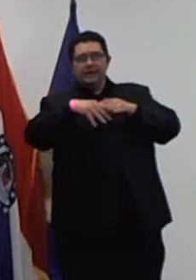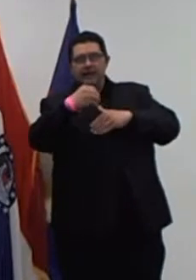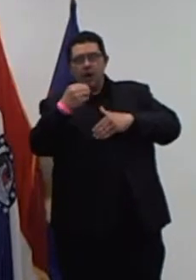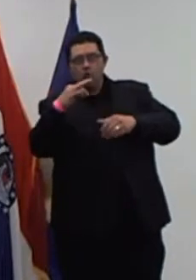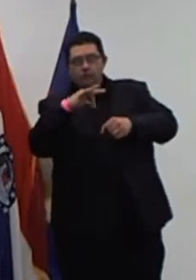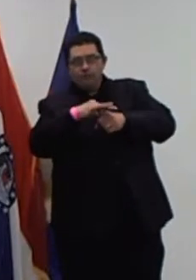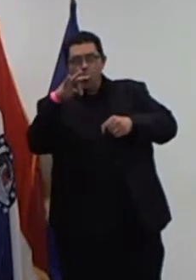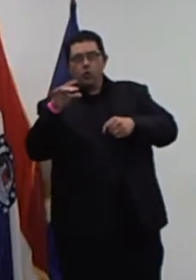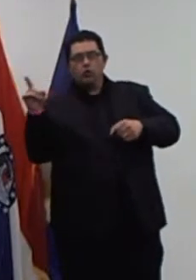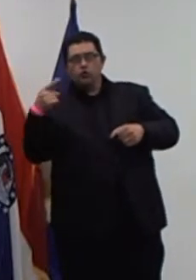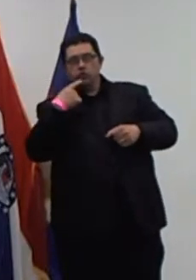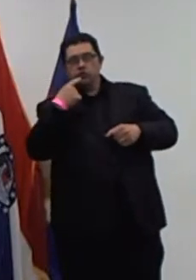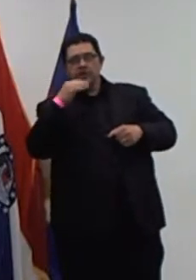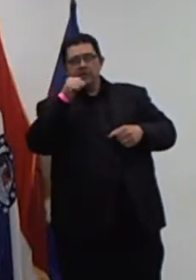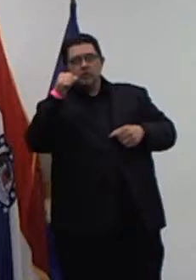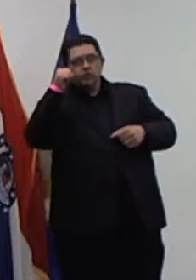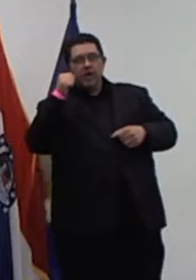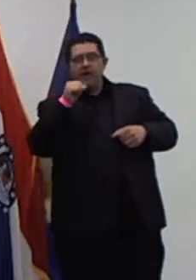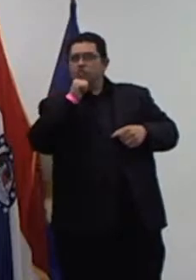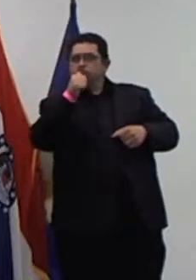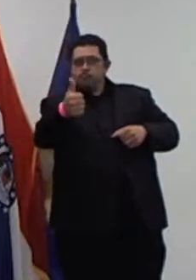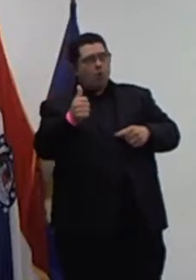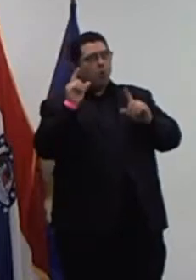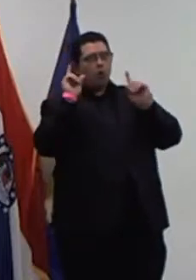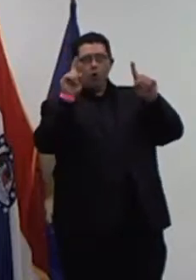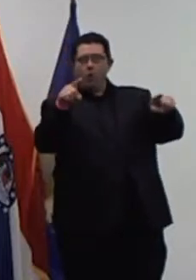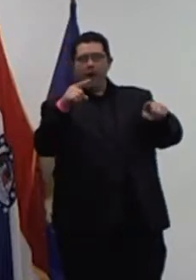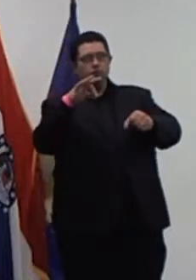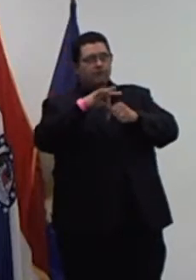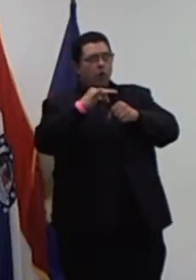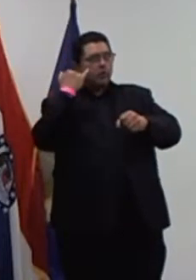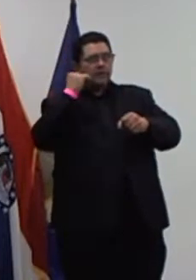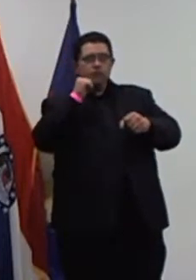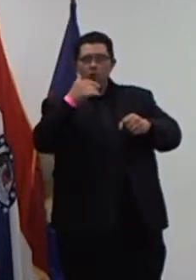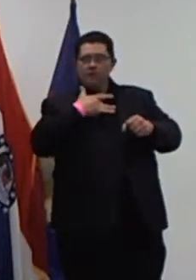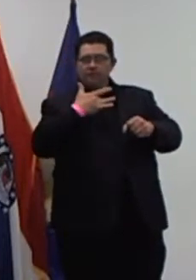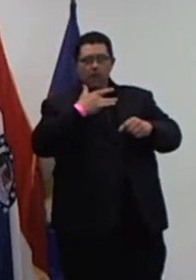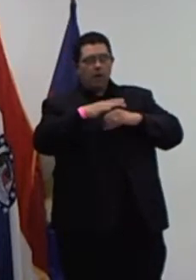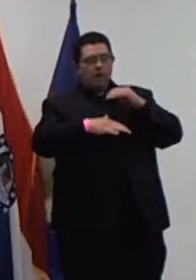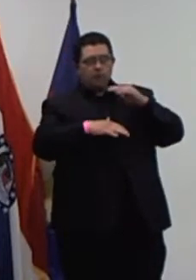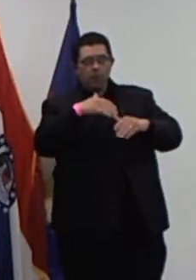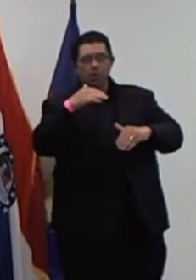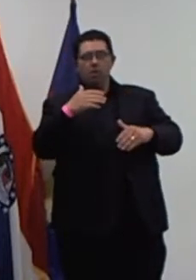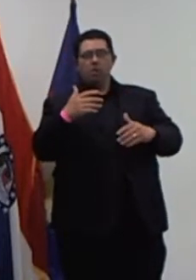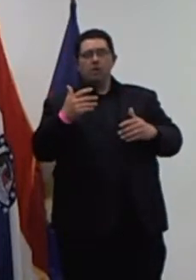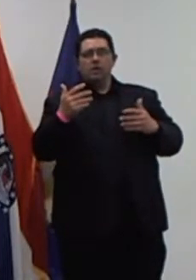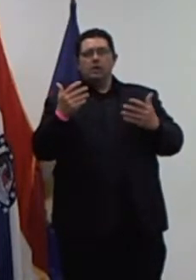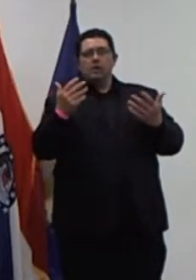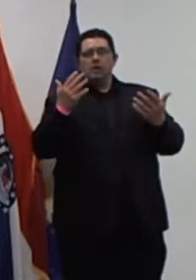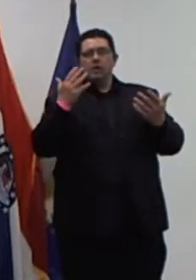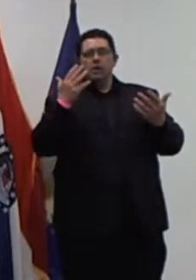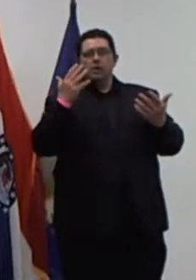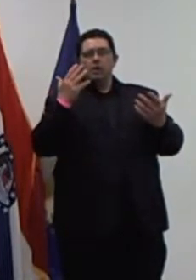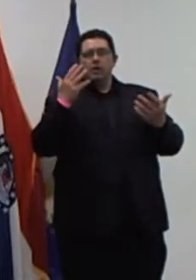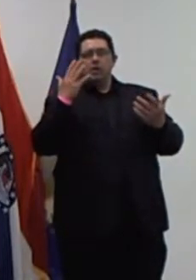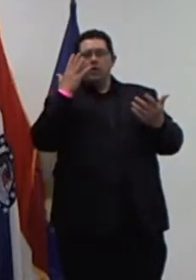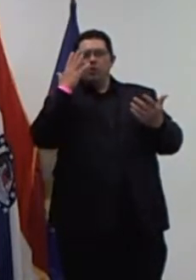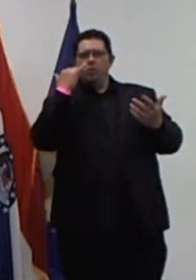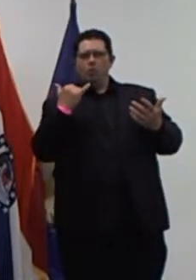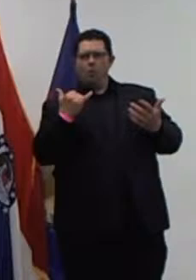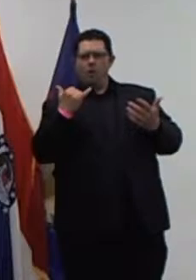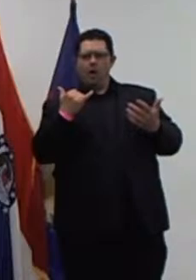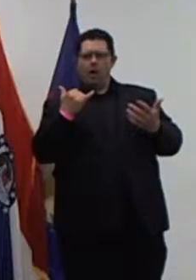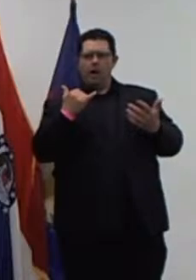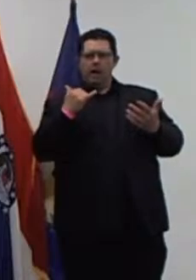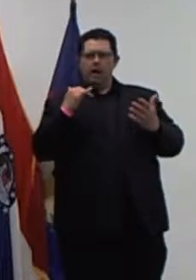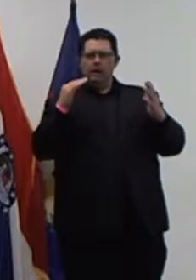said yesterday, don't go out and vote if you don't feel comfortable. Why is there the hesitation to relax absentee